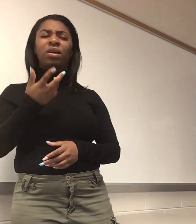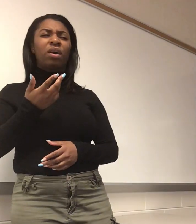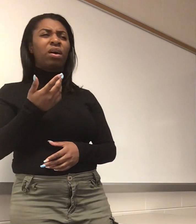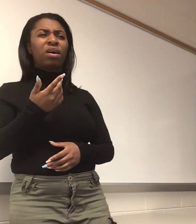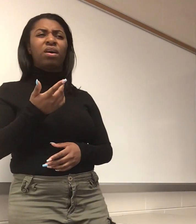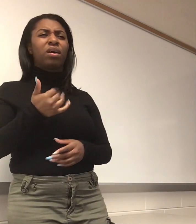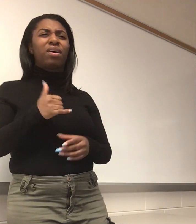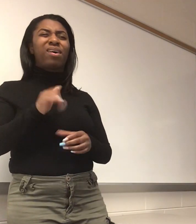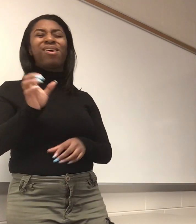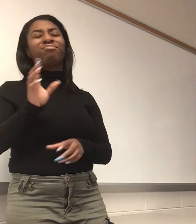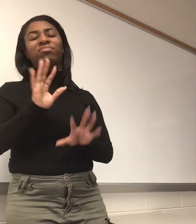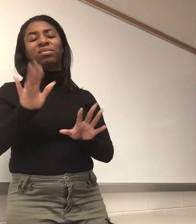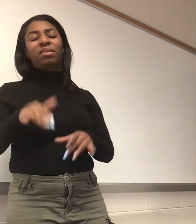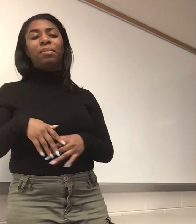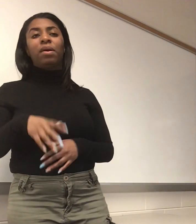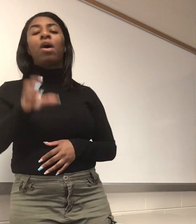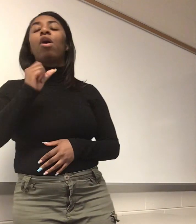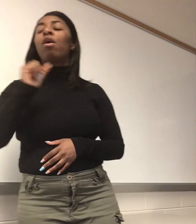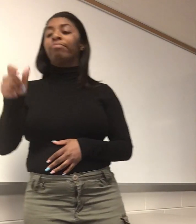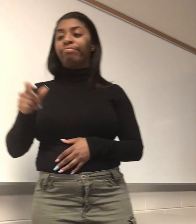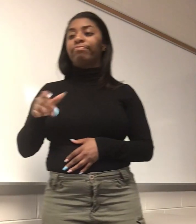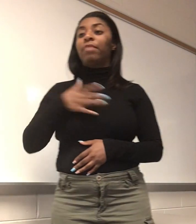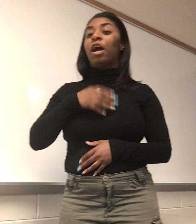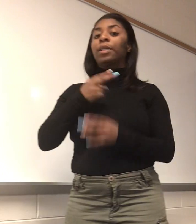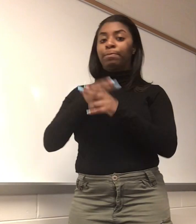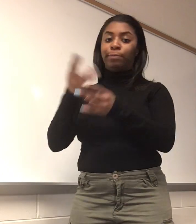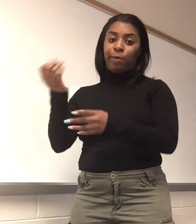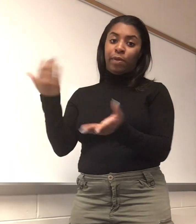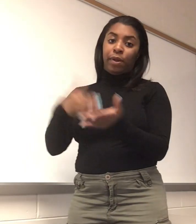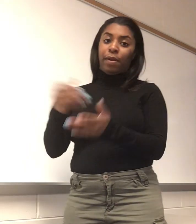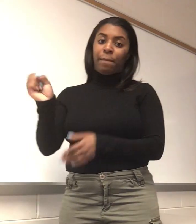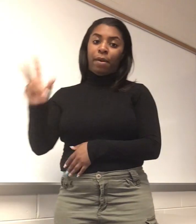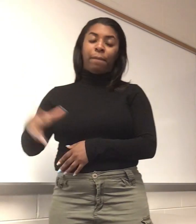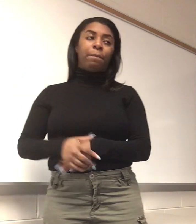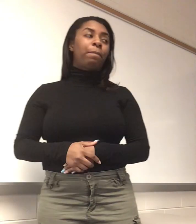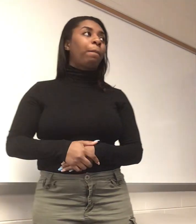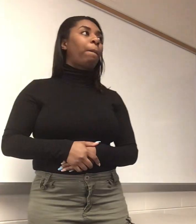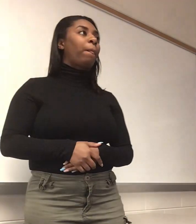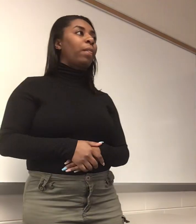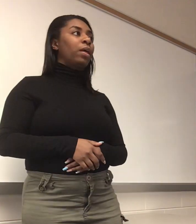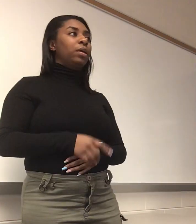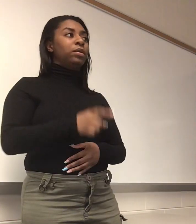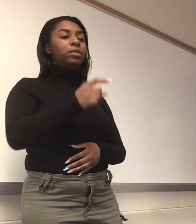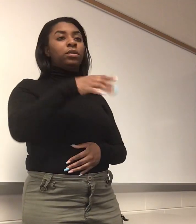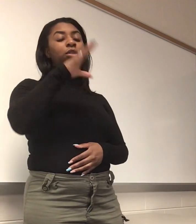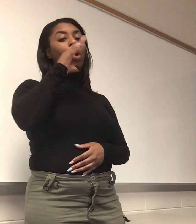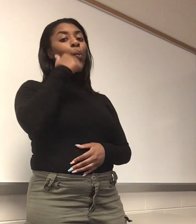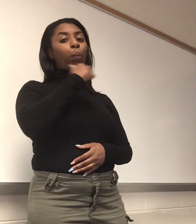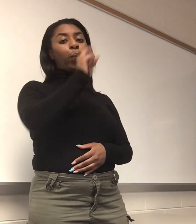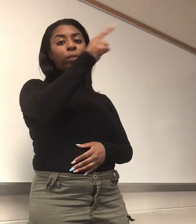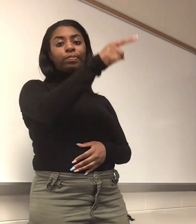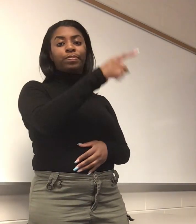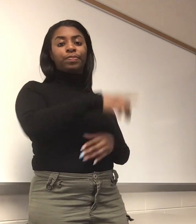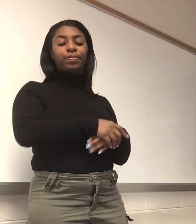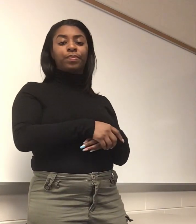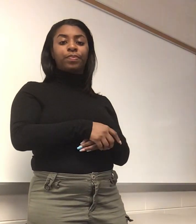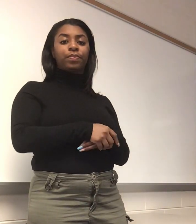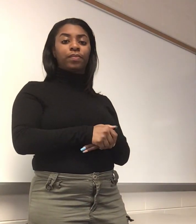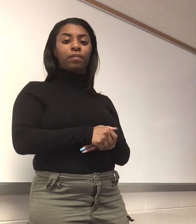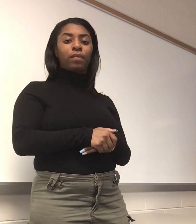would Ron Weasley be still sort of the sidekick in the Fool? At times, absolutely. Ron Weasley has moments where he